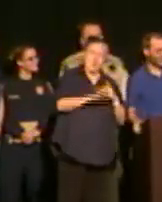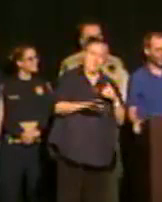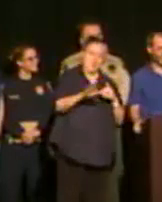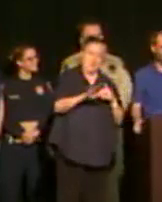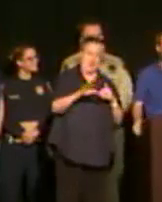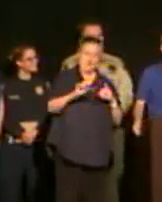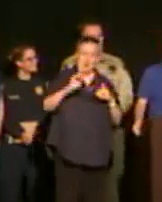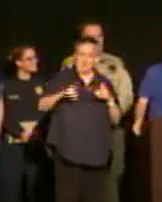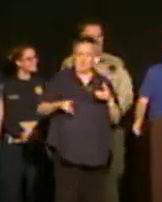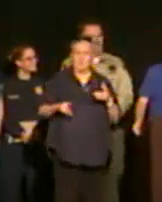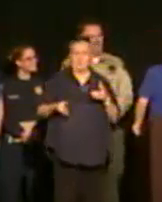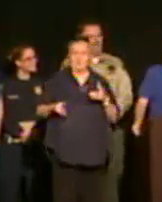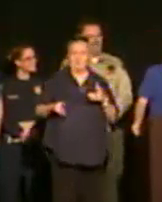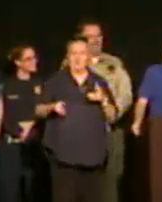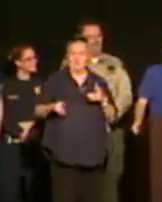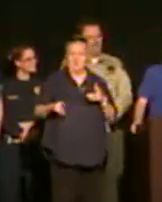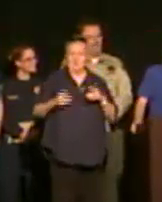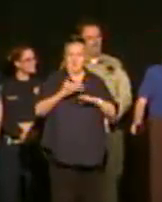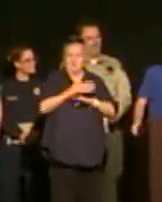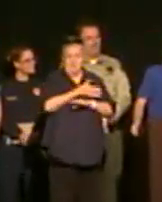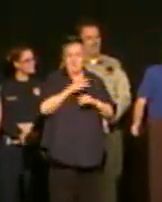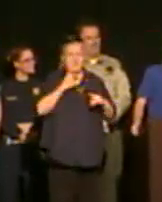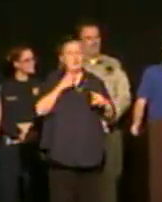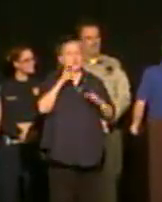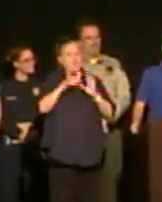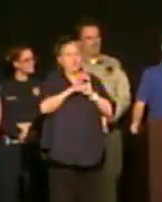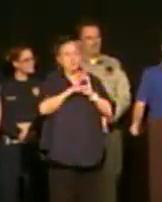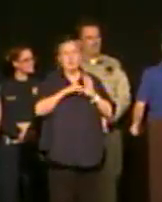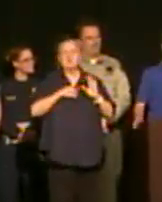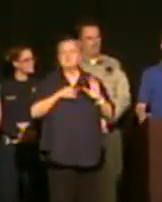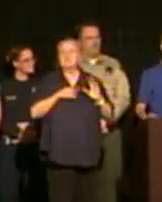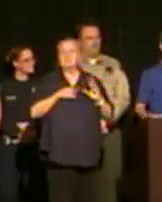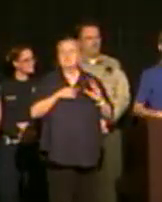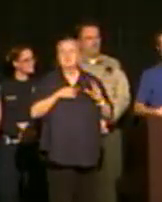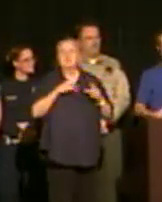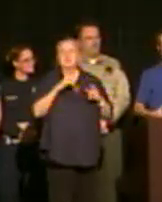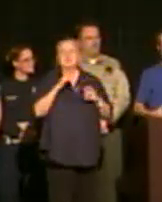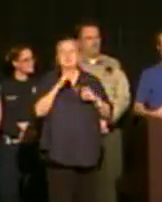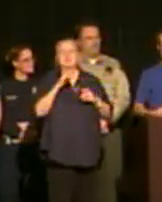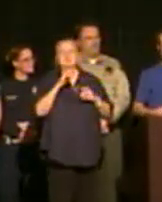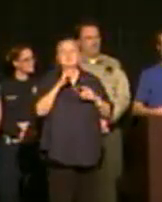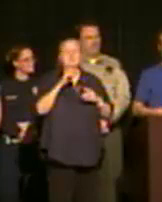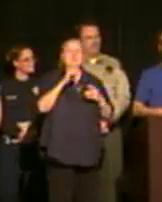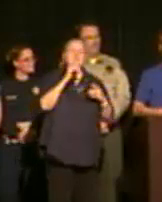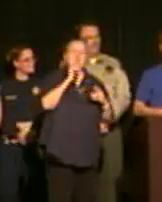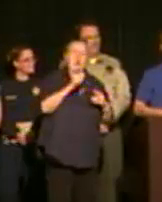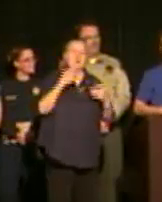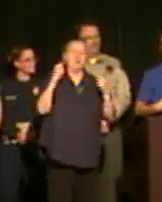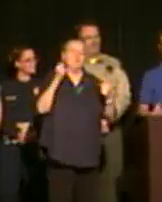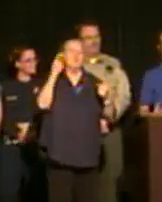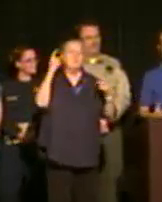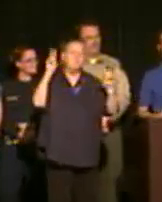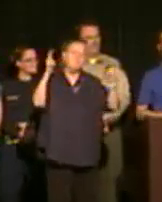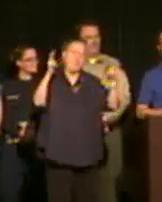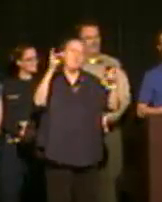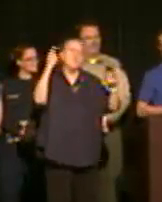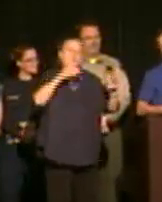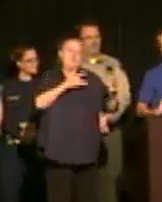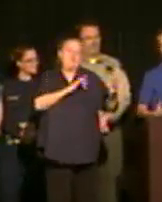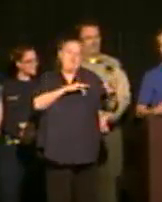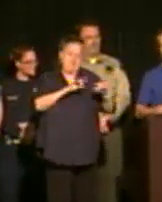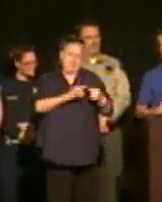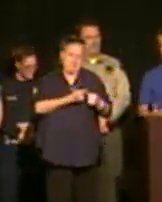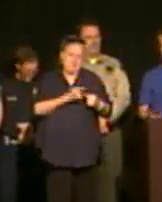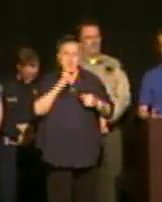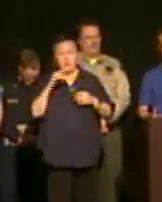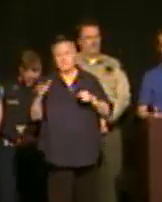and Carpinteria, we'd characterize the air quality as unhealthy for sensitive groups. So it's not healthy, but it's